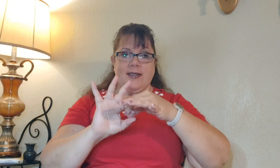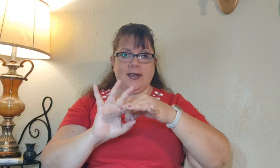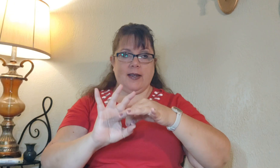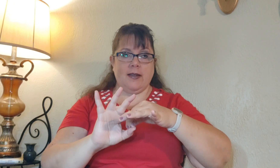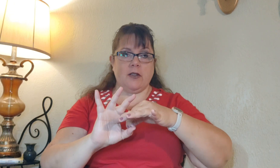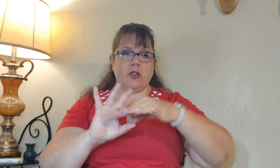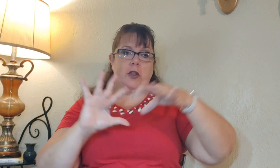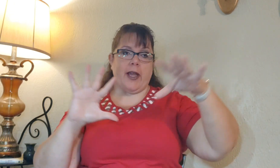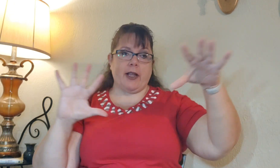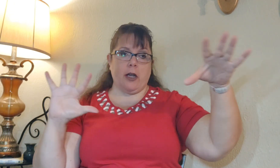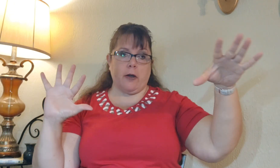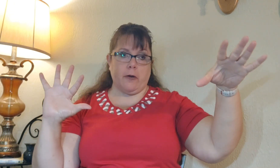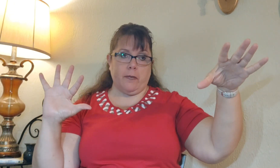it's to let go.